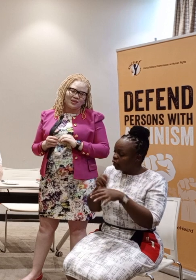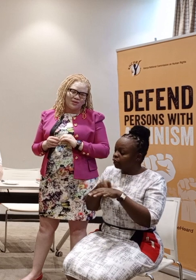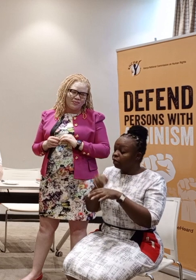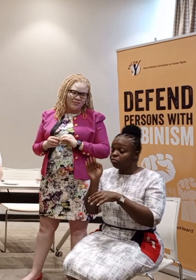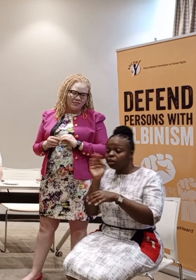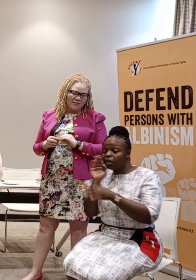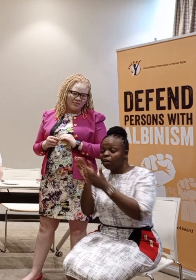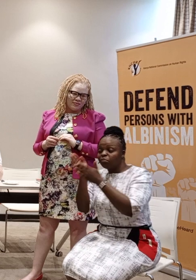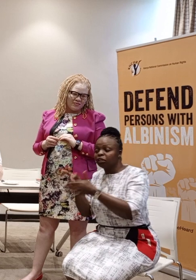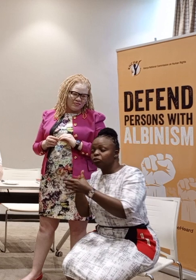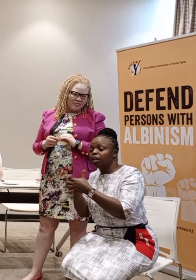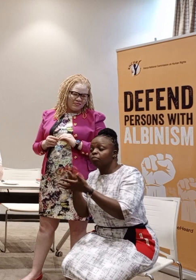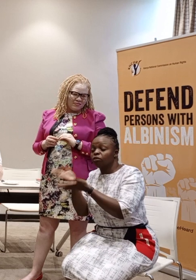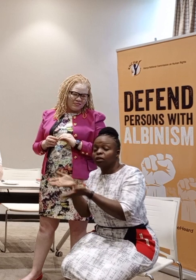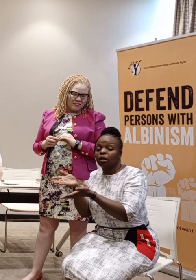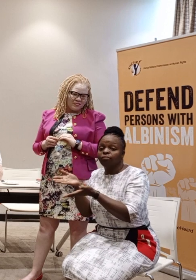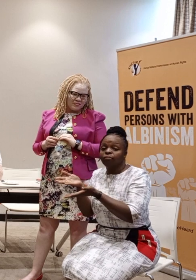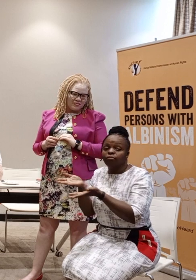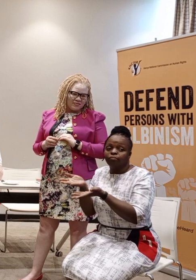albinism?